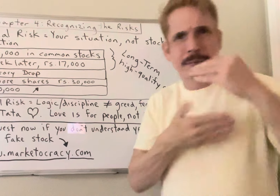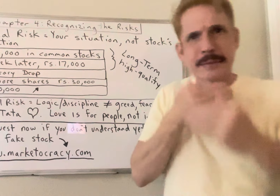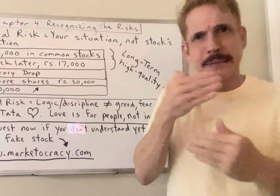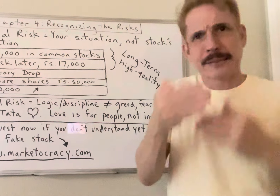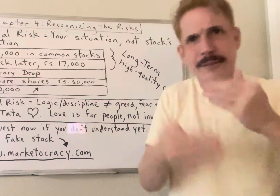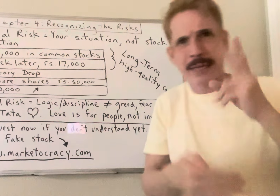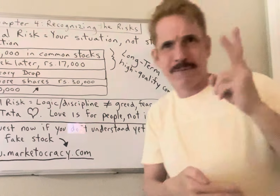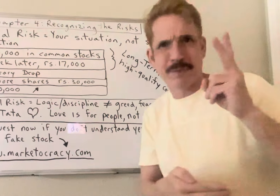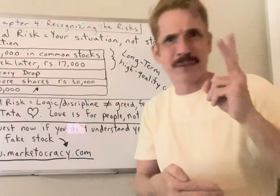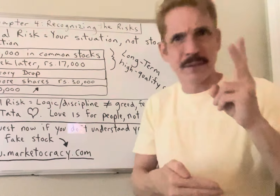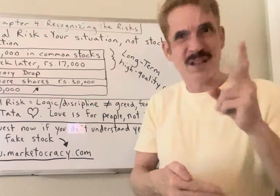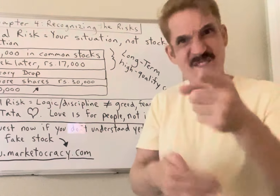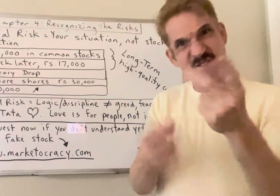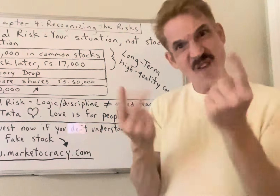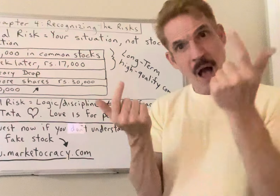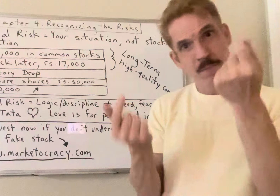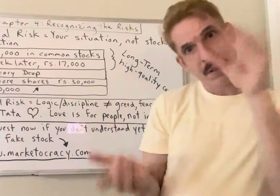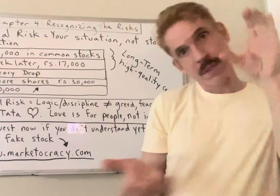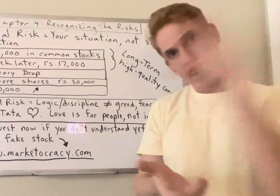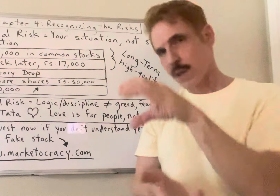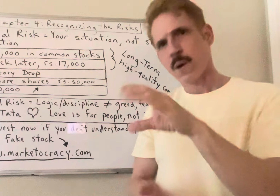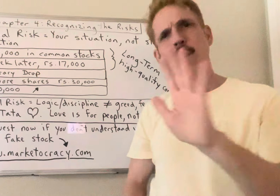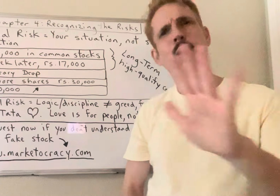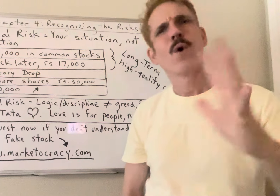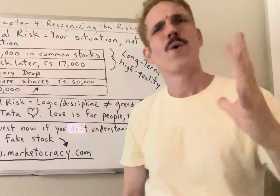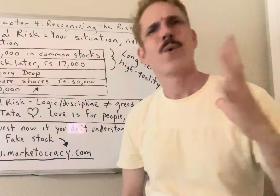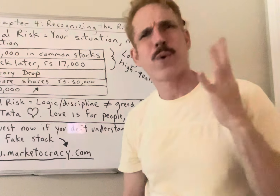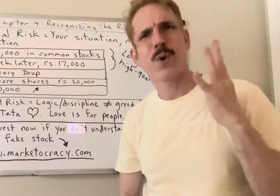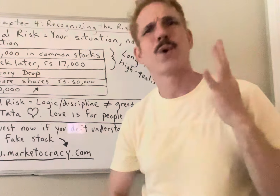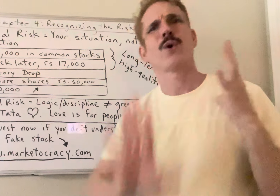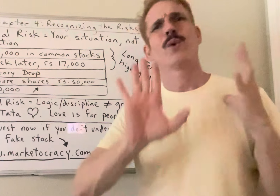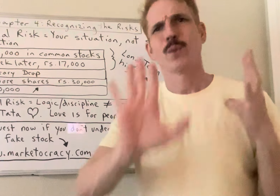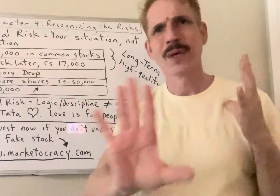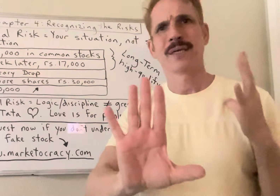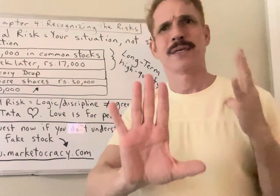$100,000 for that dinar, and I'll give you immediate availability.